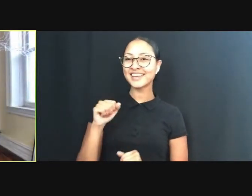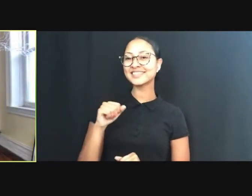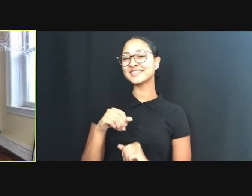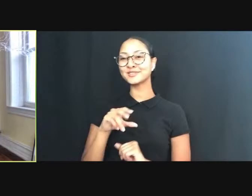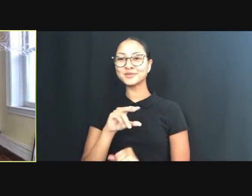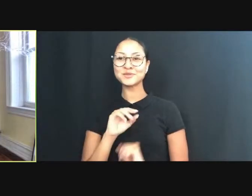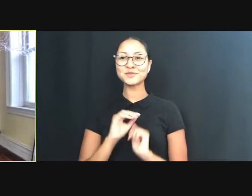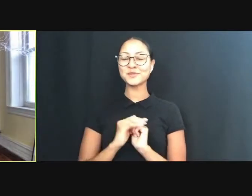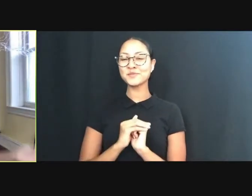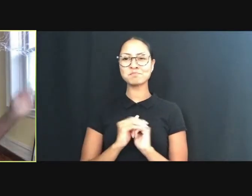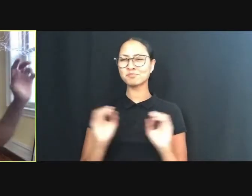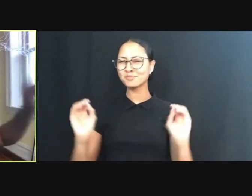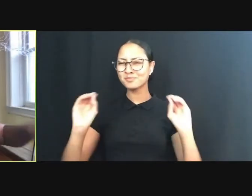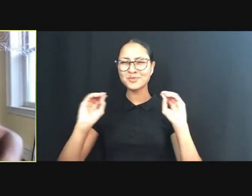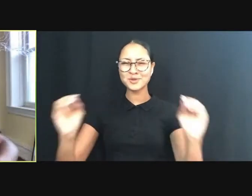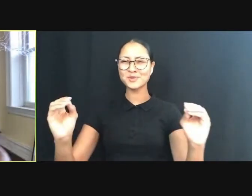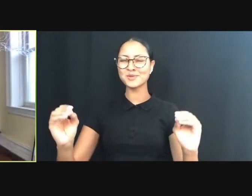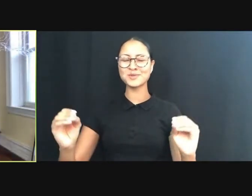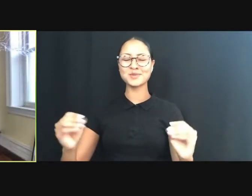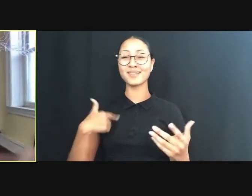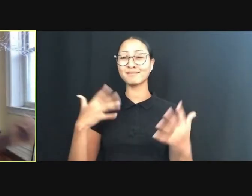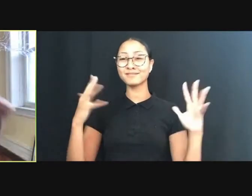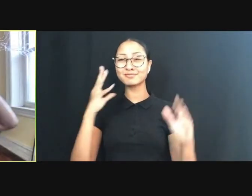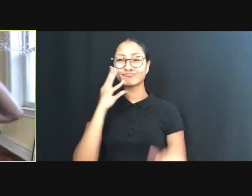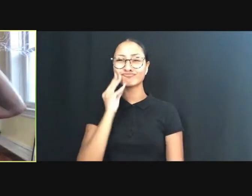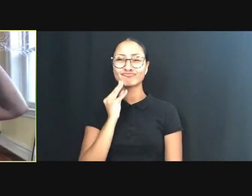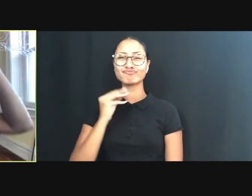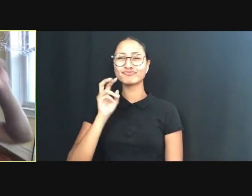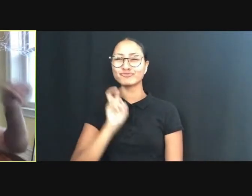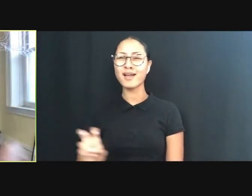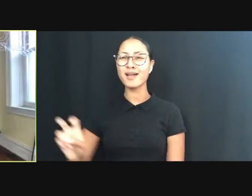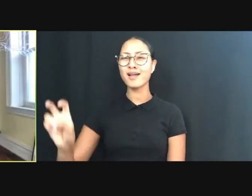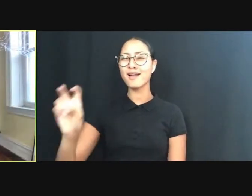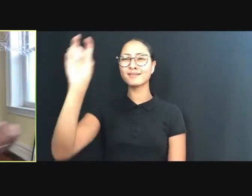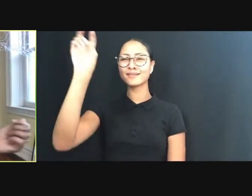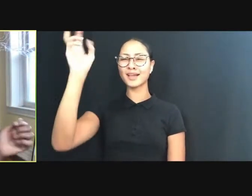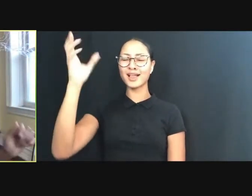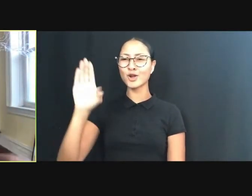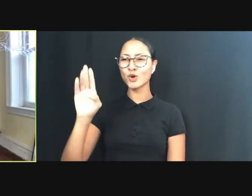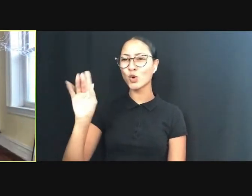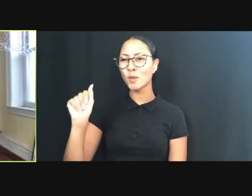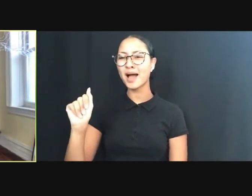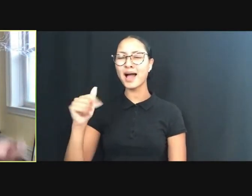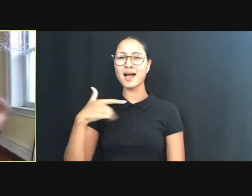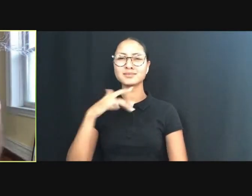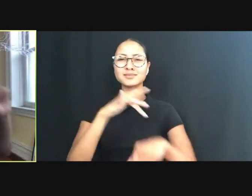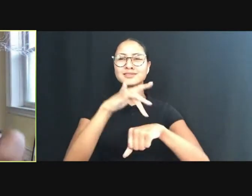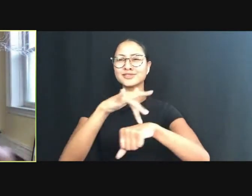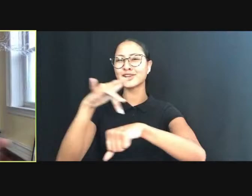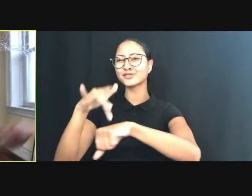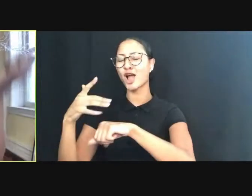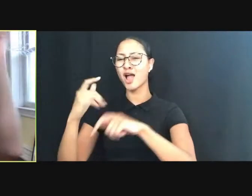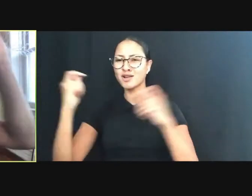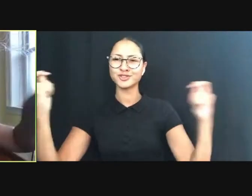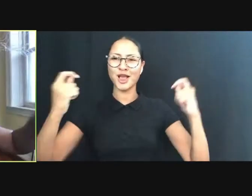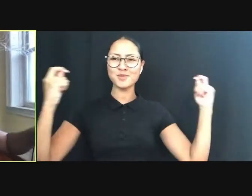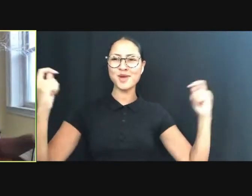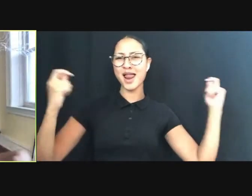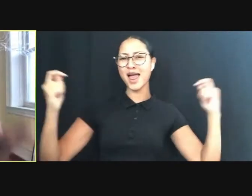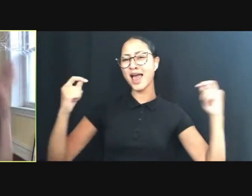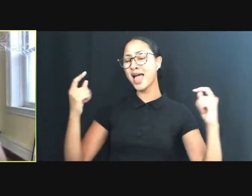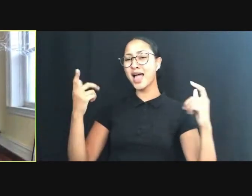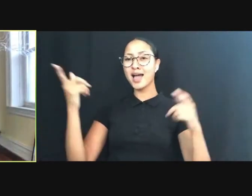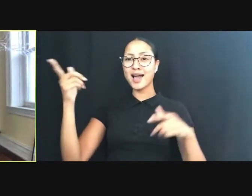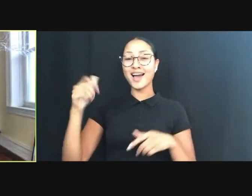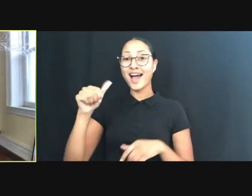Cuba. So I had already traveled and been in like, you know, frocks and head wraps and ceremonies. And I was coming from all the, and